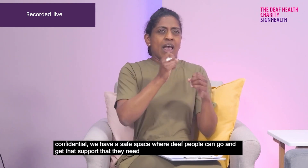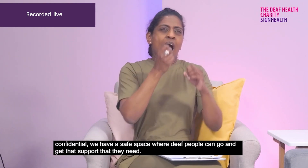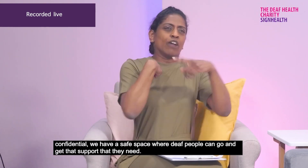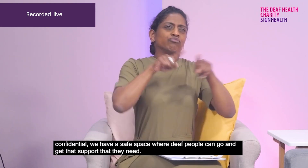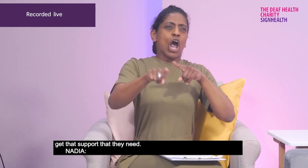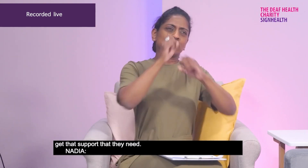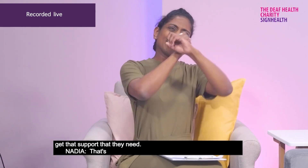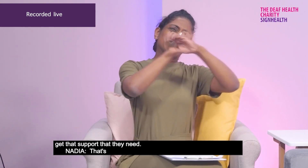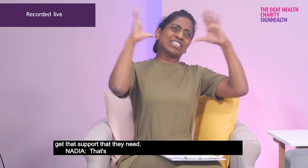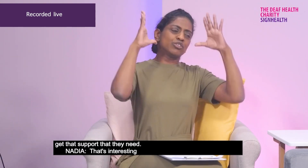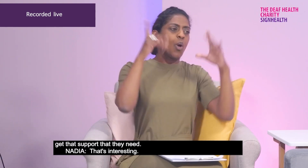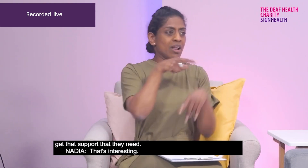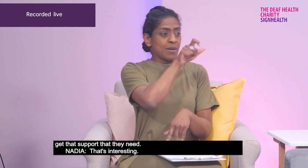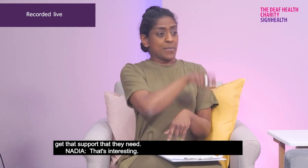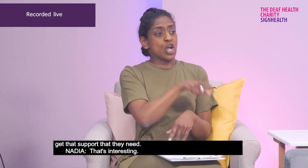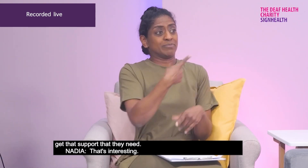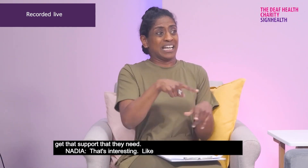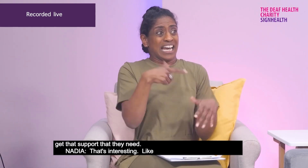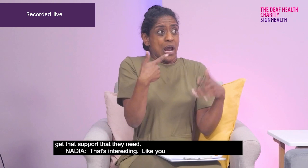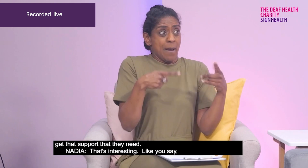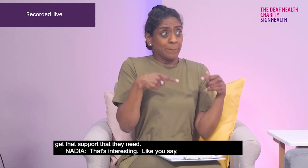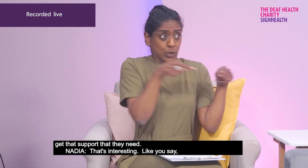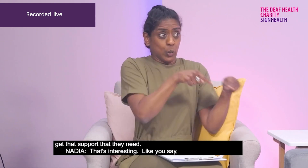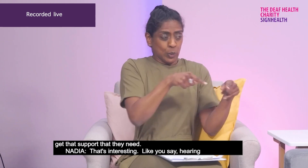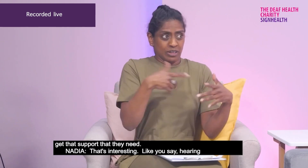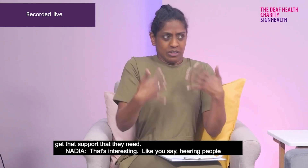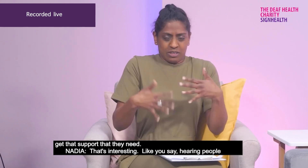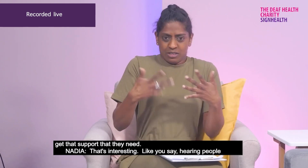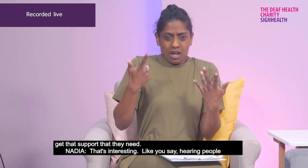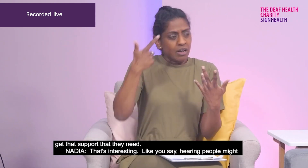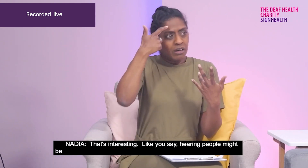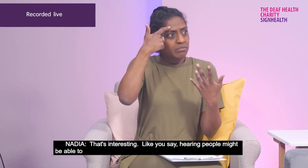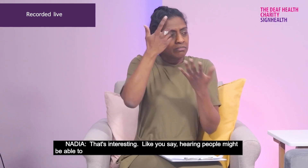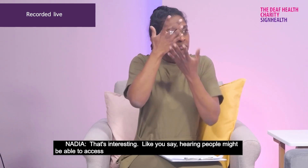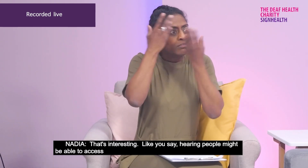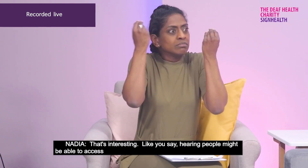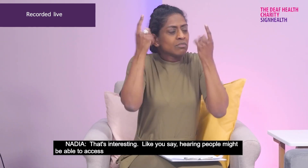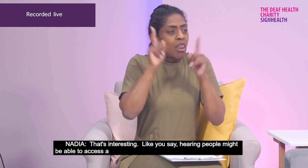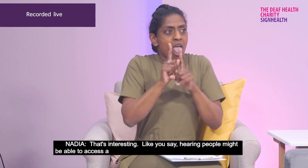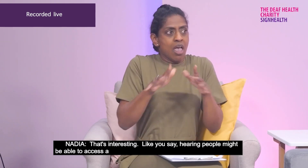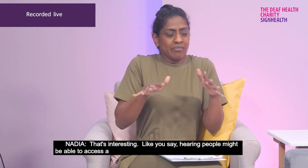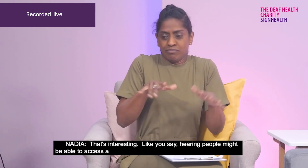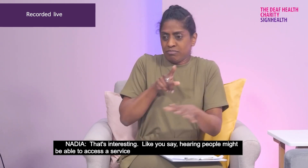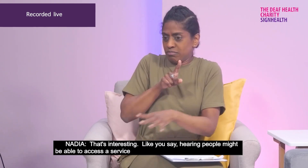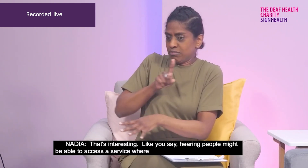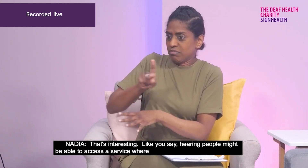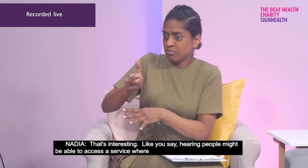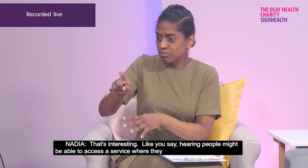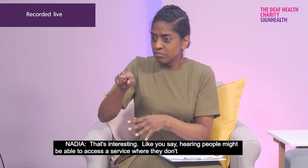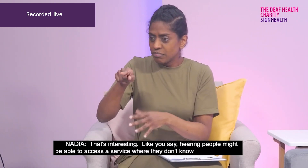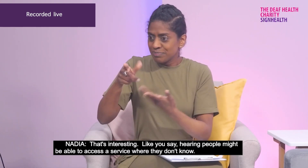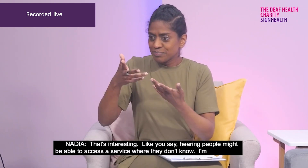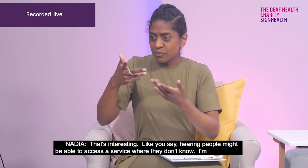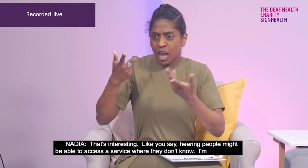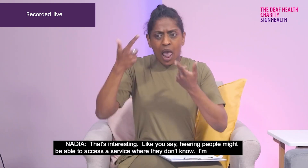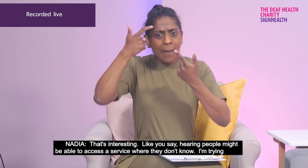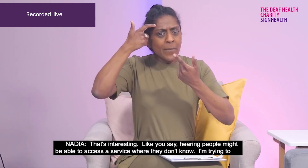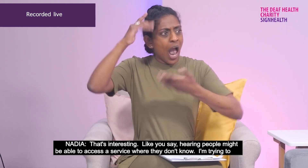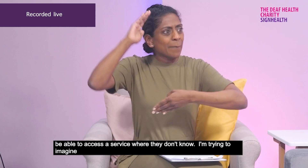So that's interesting. So like you say, hearing people might be able to access a service where they don't know. So I'm just trying to imagine